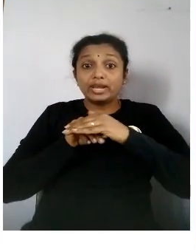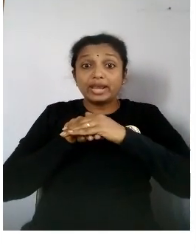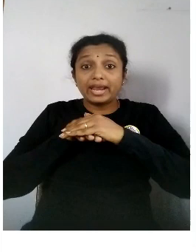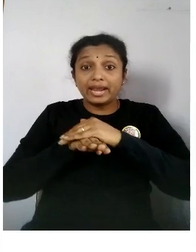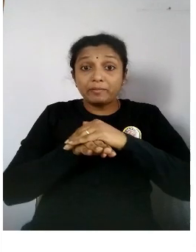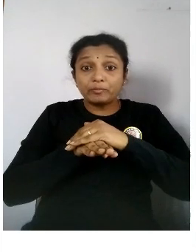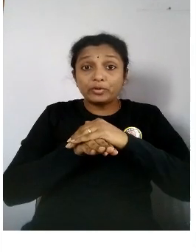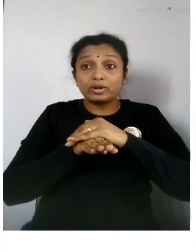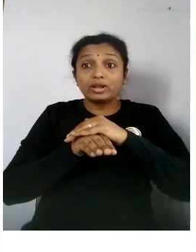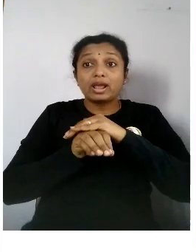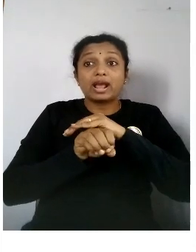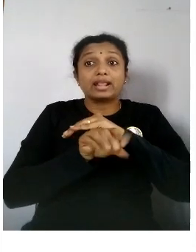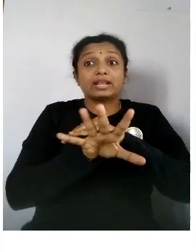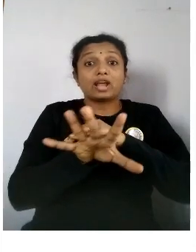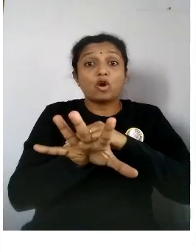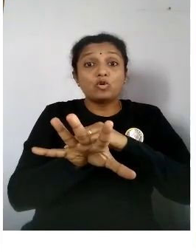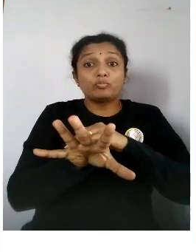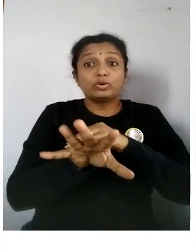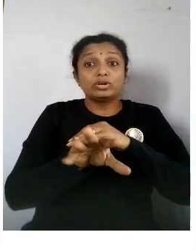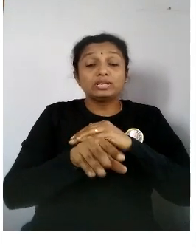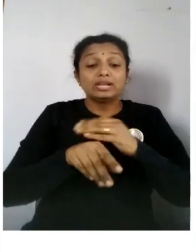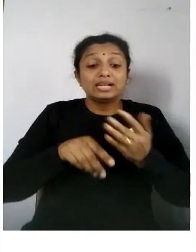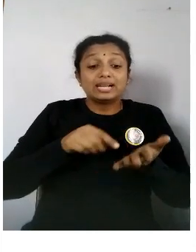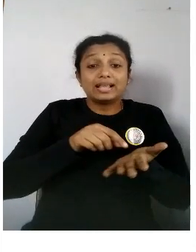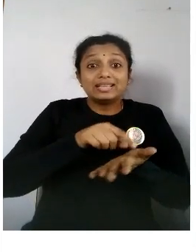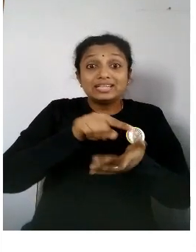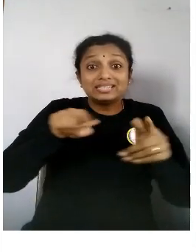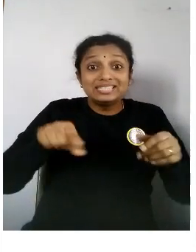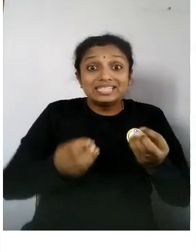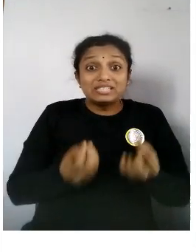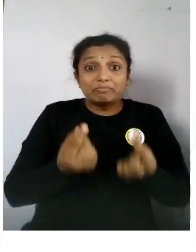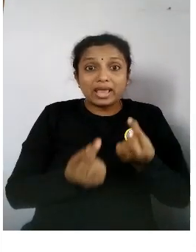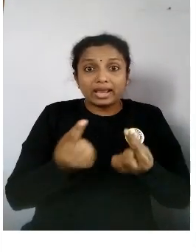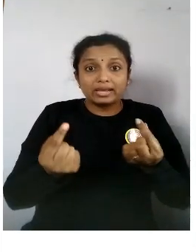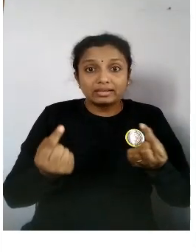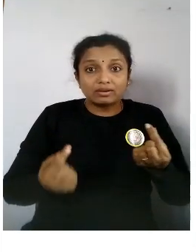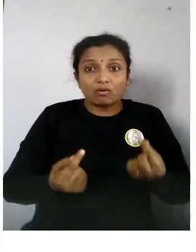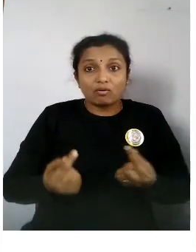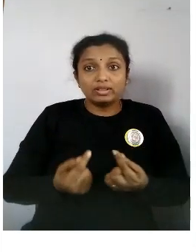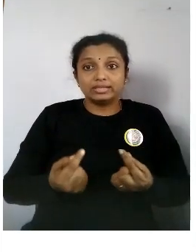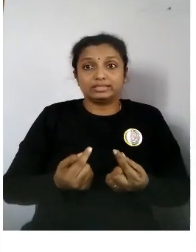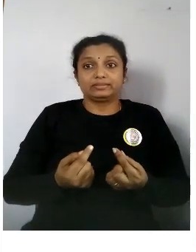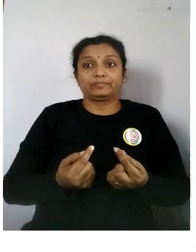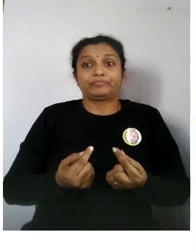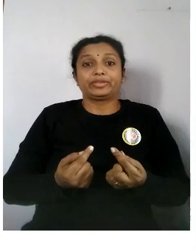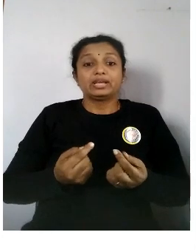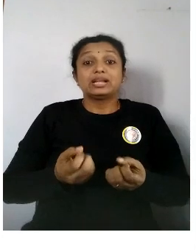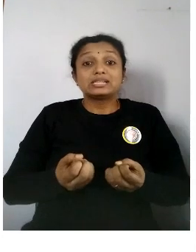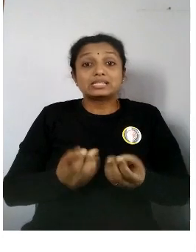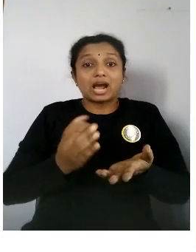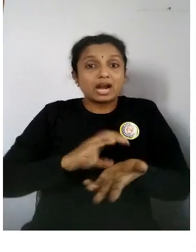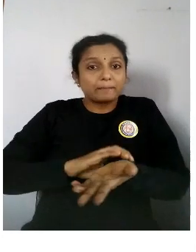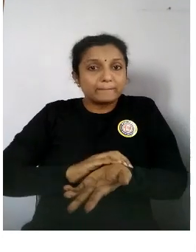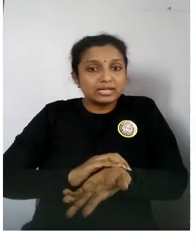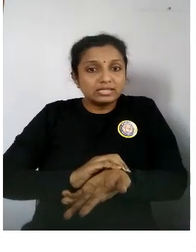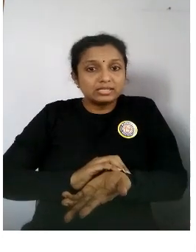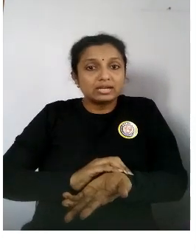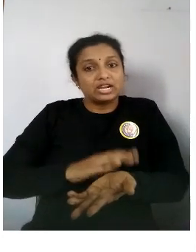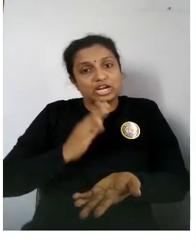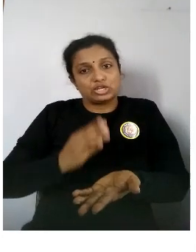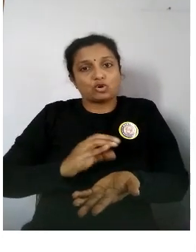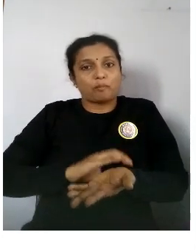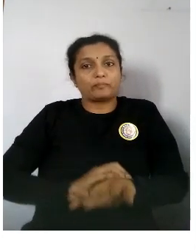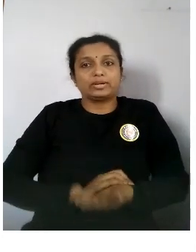should be input and then output and then in display, all this chart